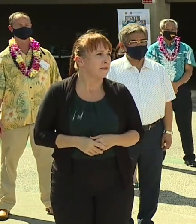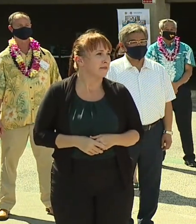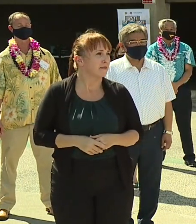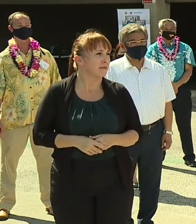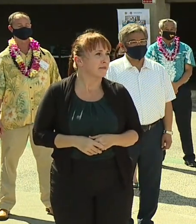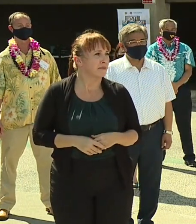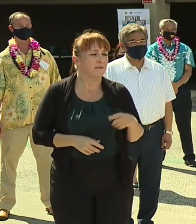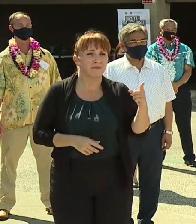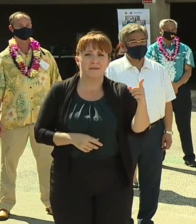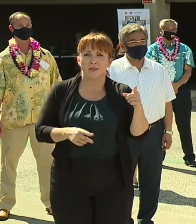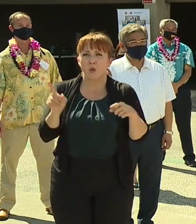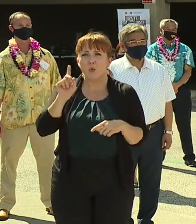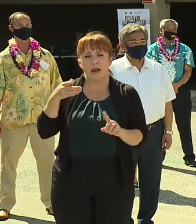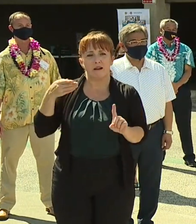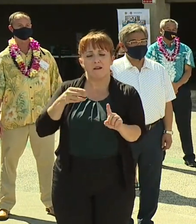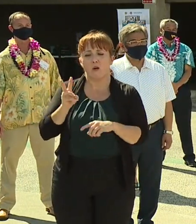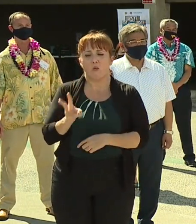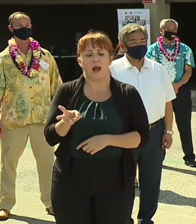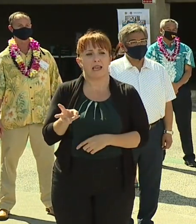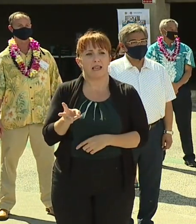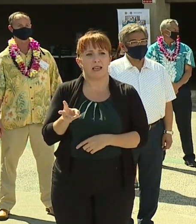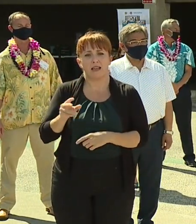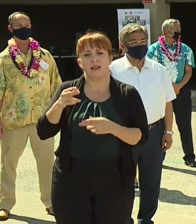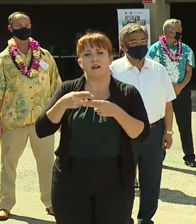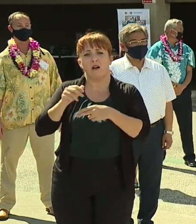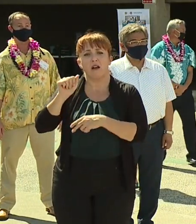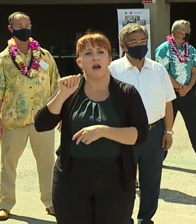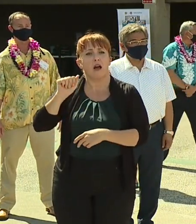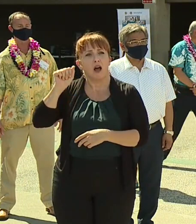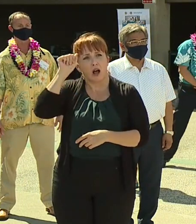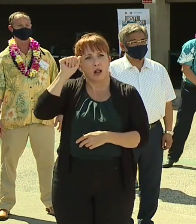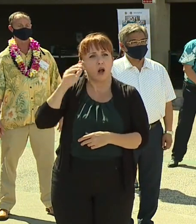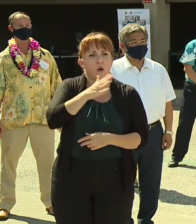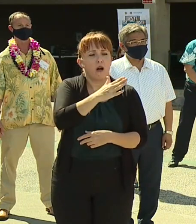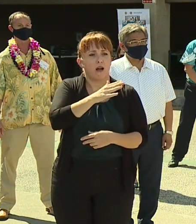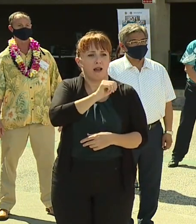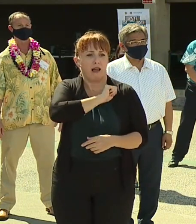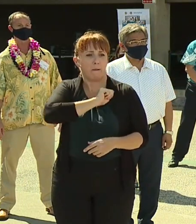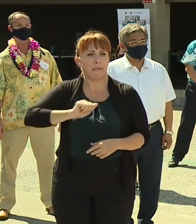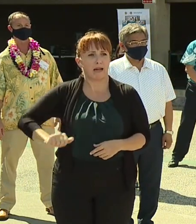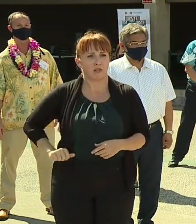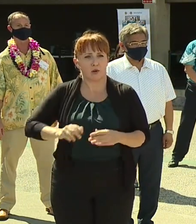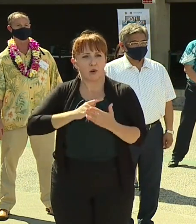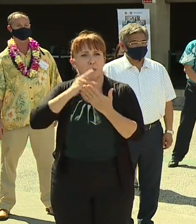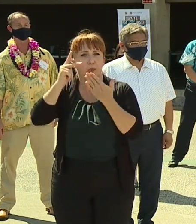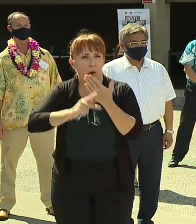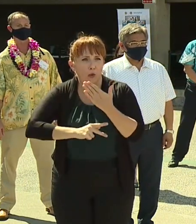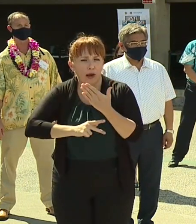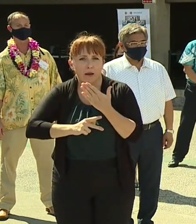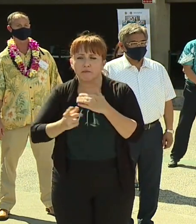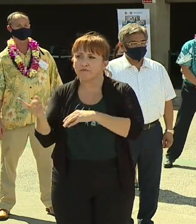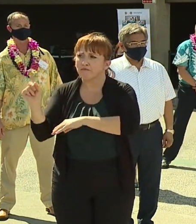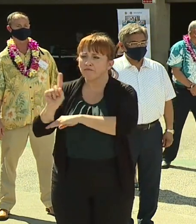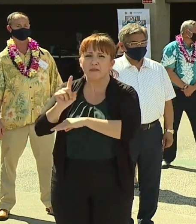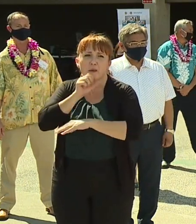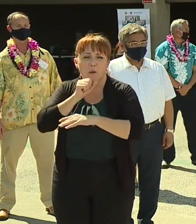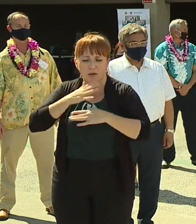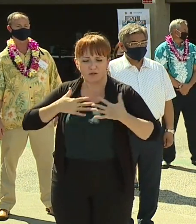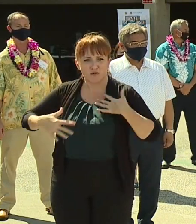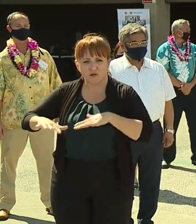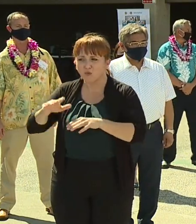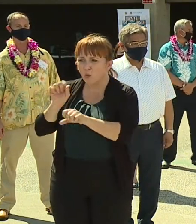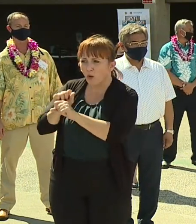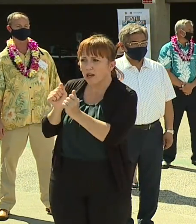this in Waikiki through an Aloha Ambassador type of program, which we're working on right now. But it's a way to educate people and